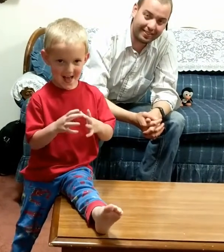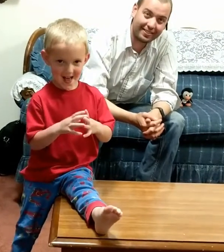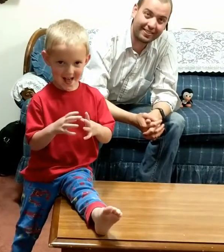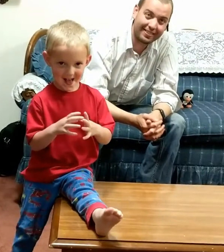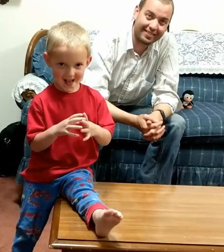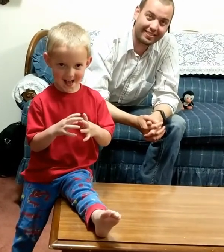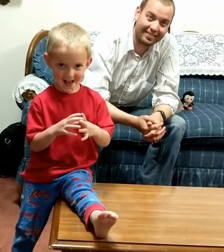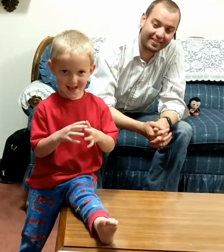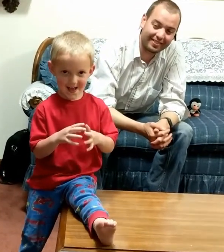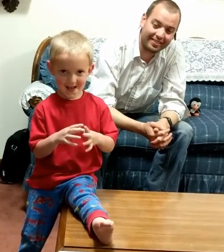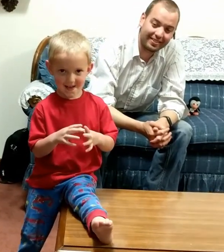Creek.